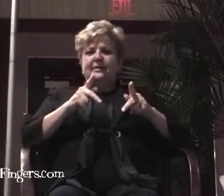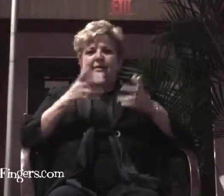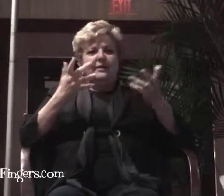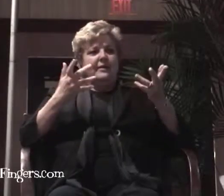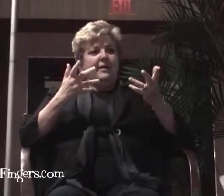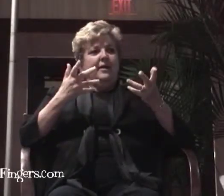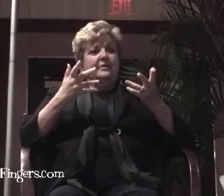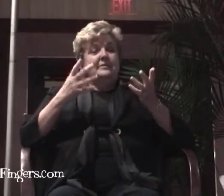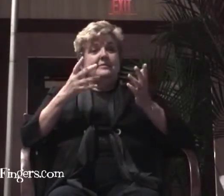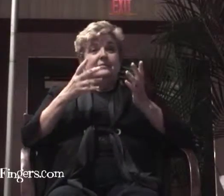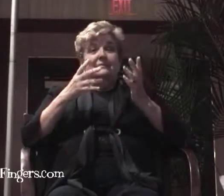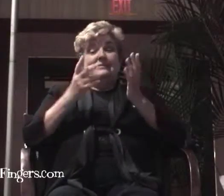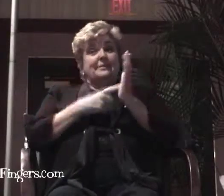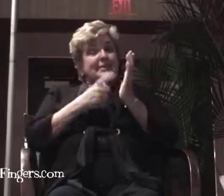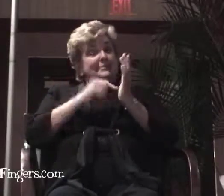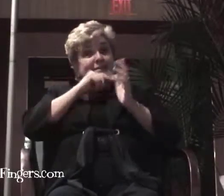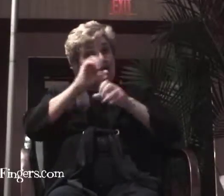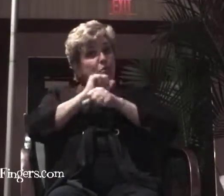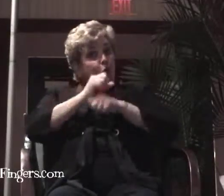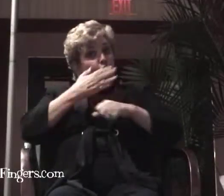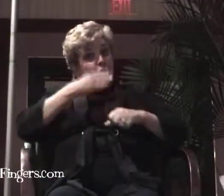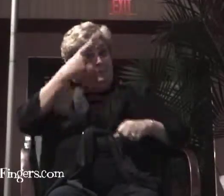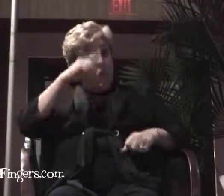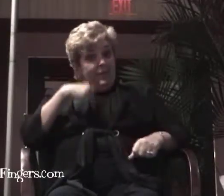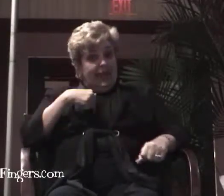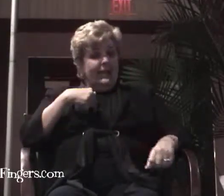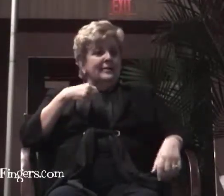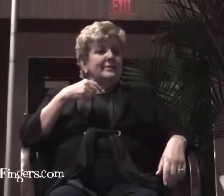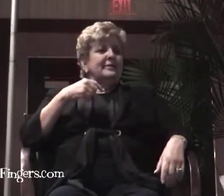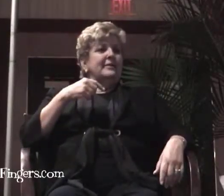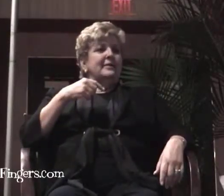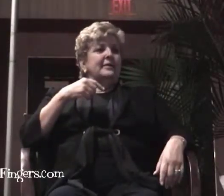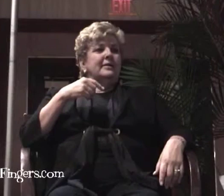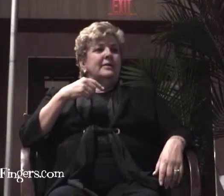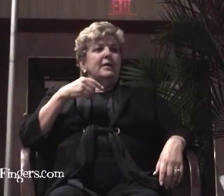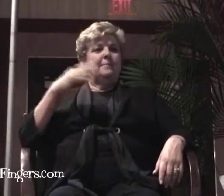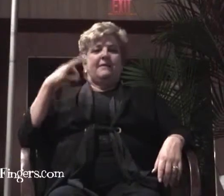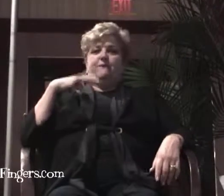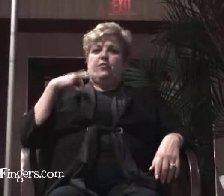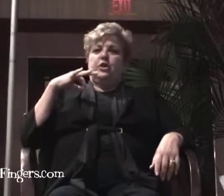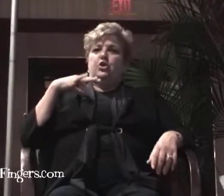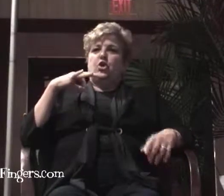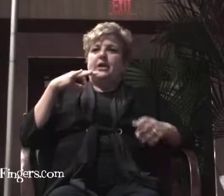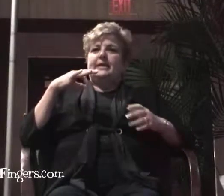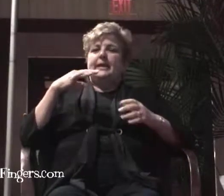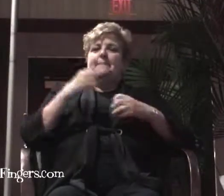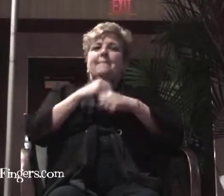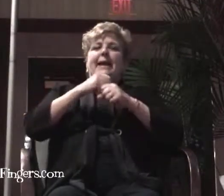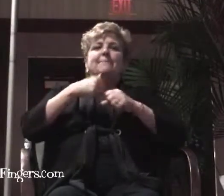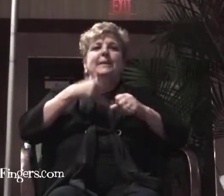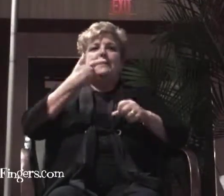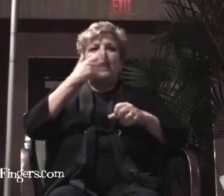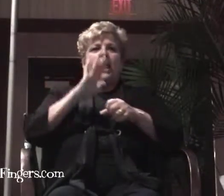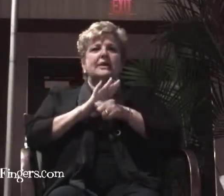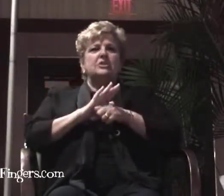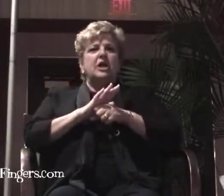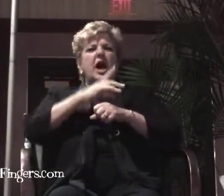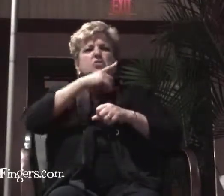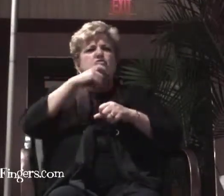didn't work good for me. This fraternity made me a dry pledge. Have you ever heard of that? A